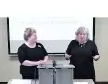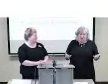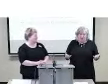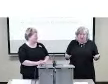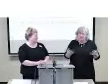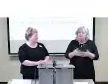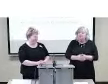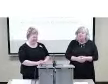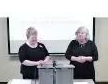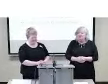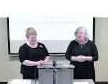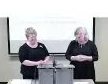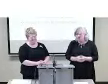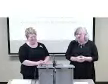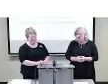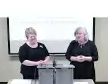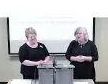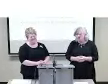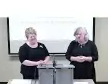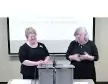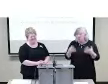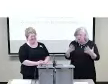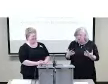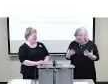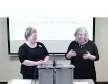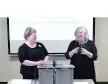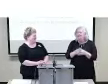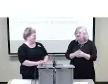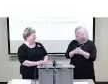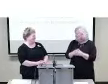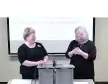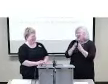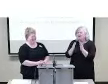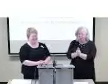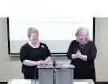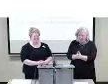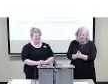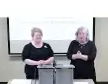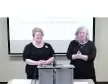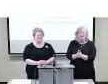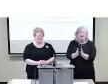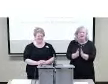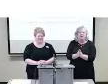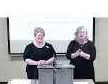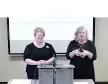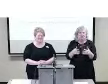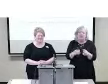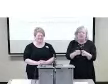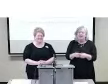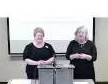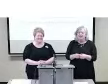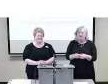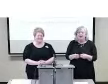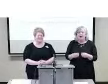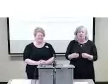hygiene products do we have enough shampoo for four girls with long hair do we have soap for the week things that toothpaste